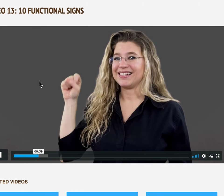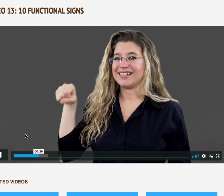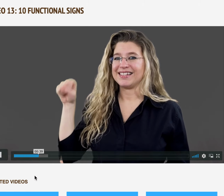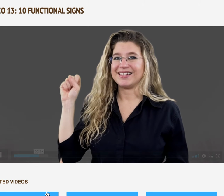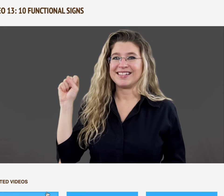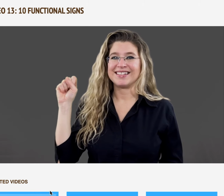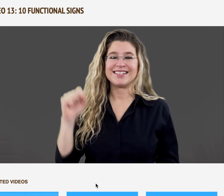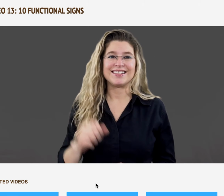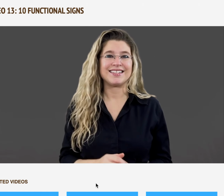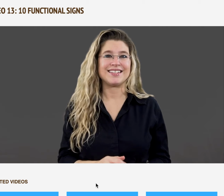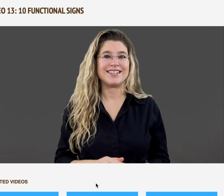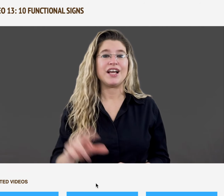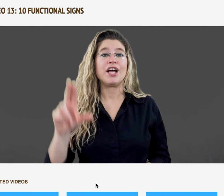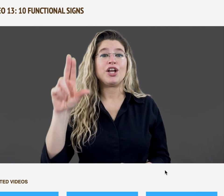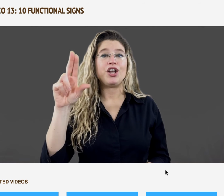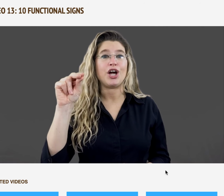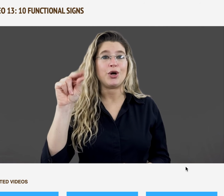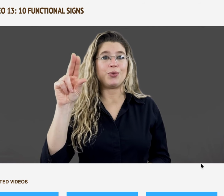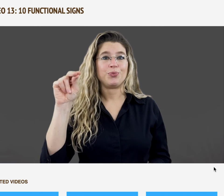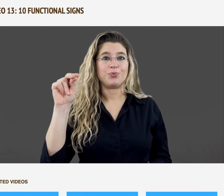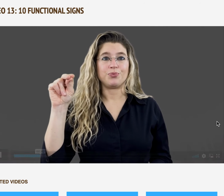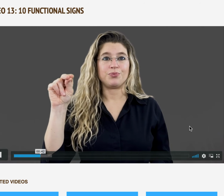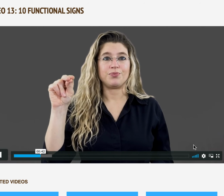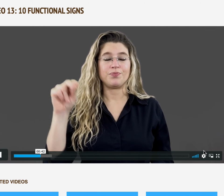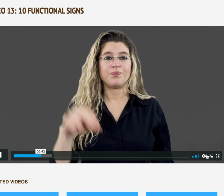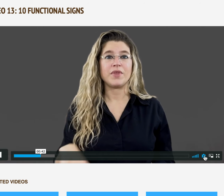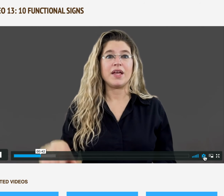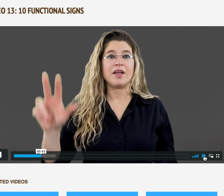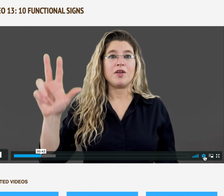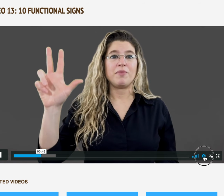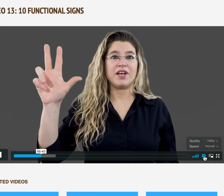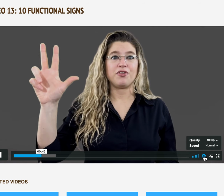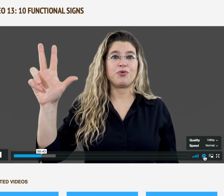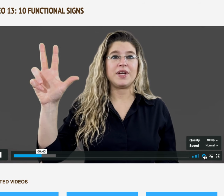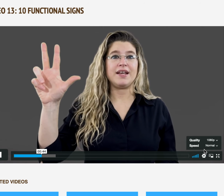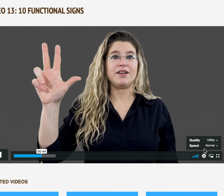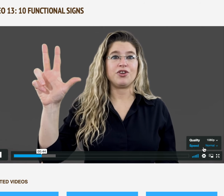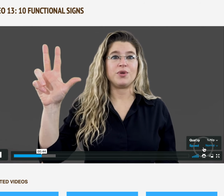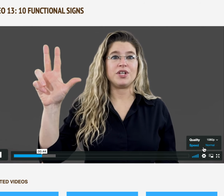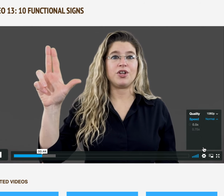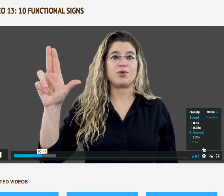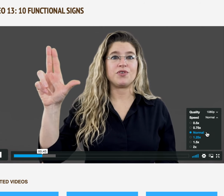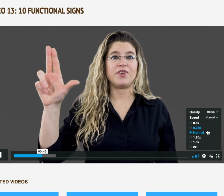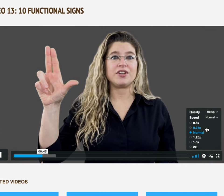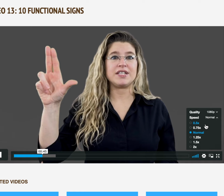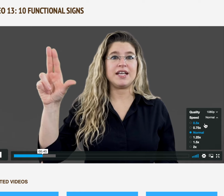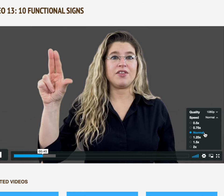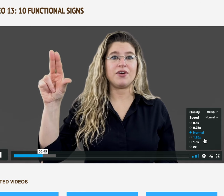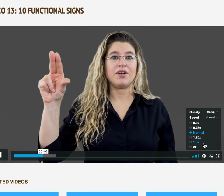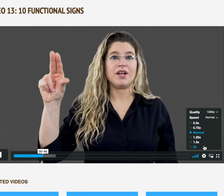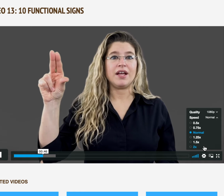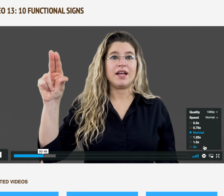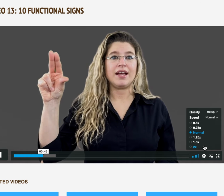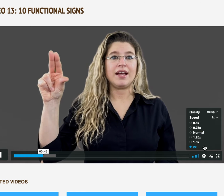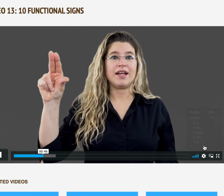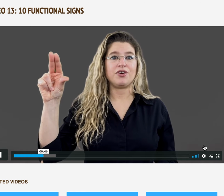So in this video, I showed 10 functional signs, and you can very easily speed up or slow down the video,